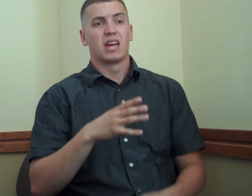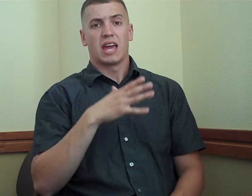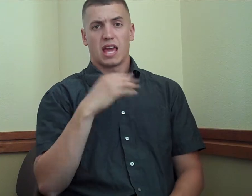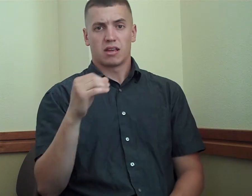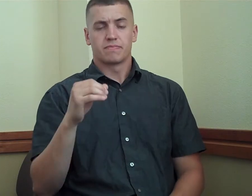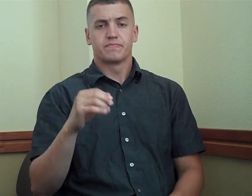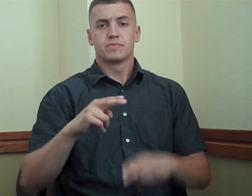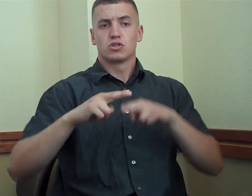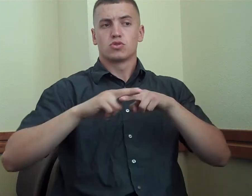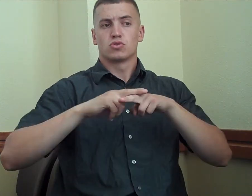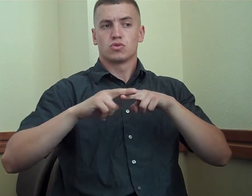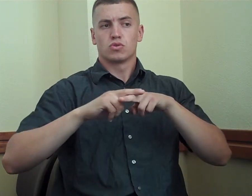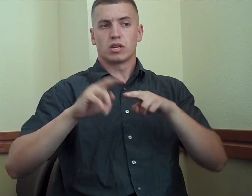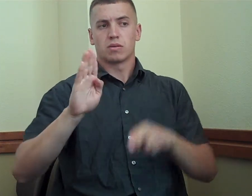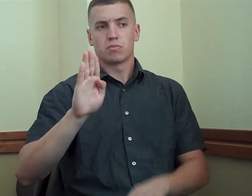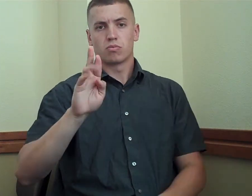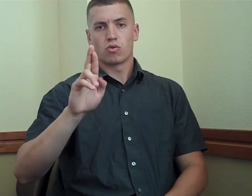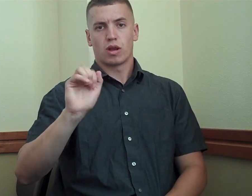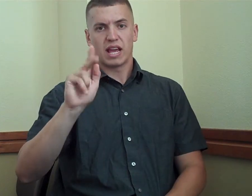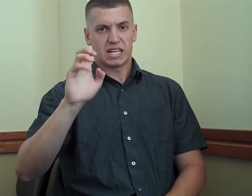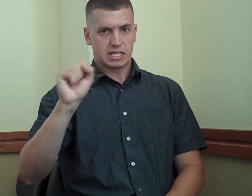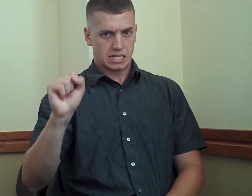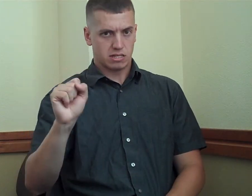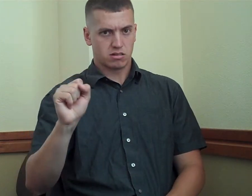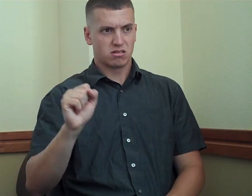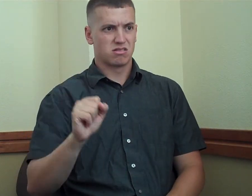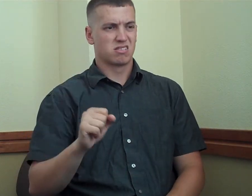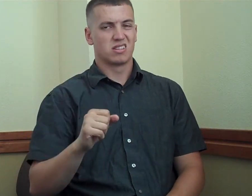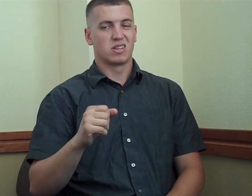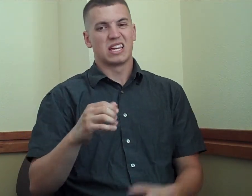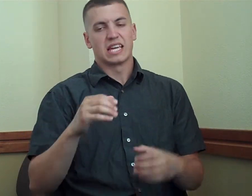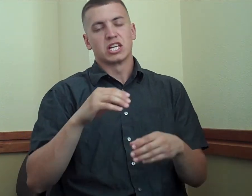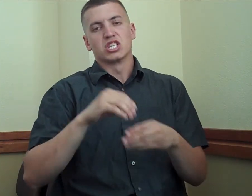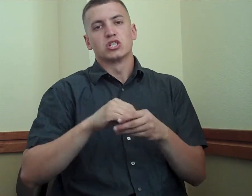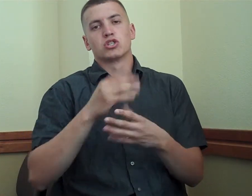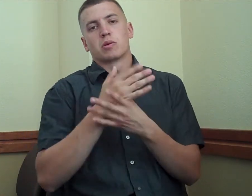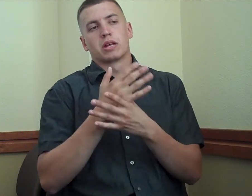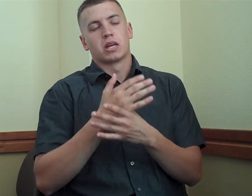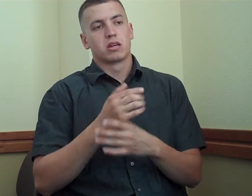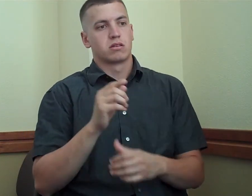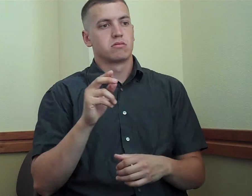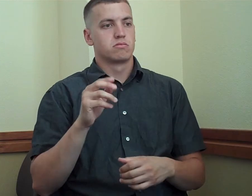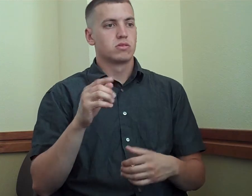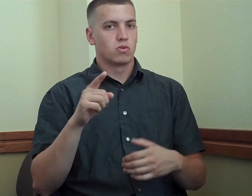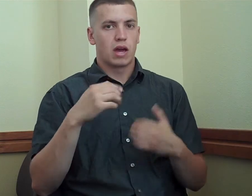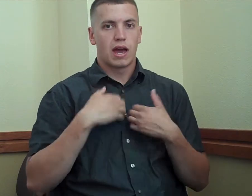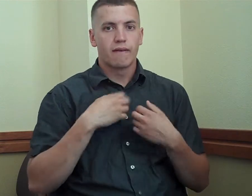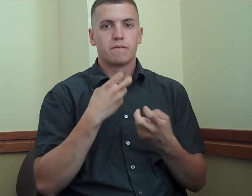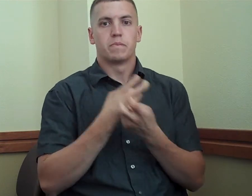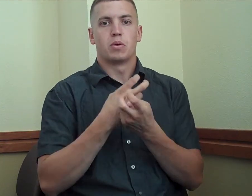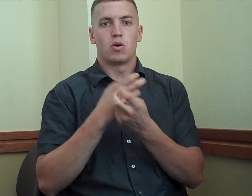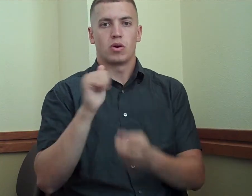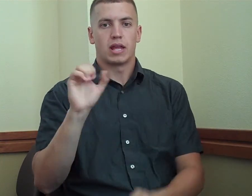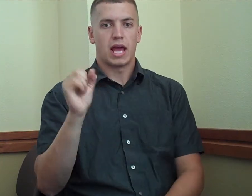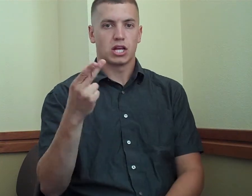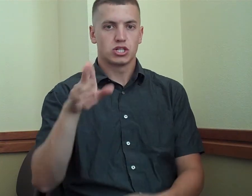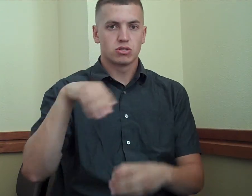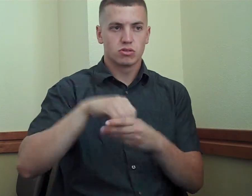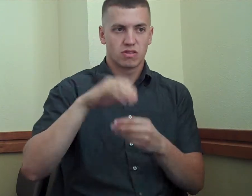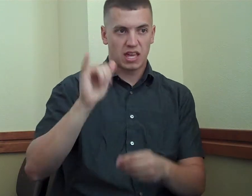the German train brakes, there's this part of the brake that's made of bone ash. And in cheesecake and all kinds of desserts like